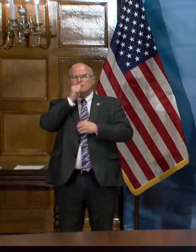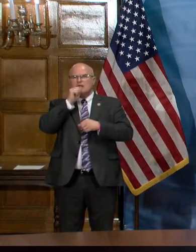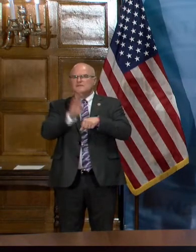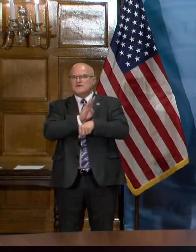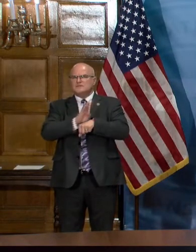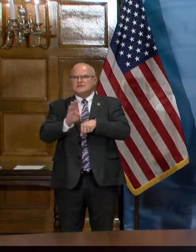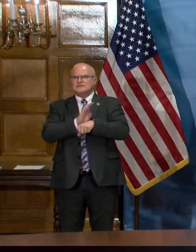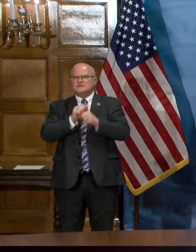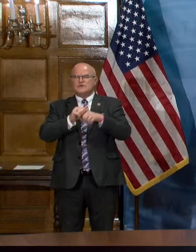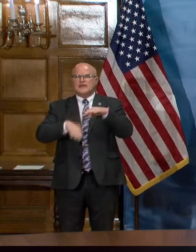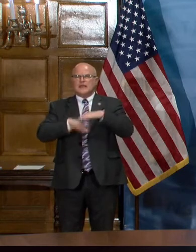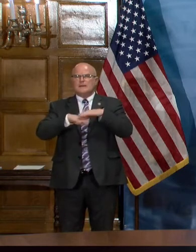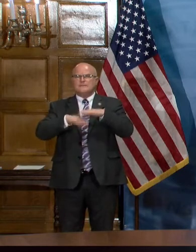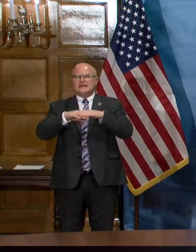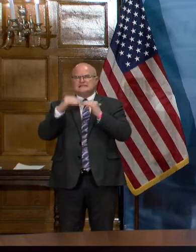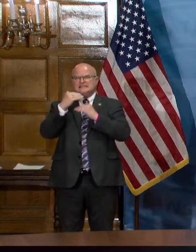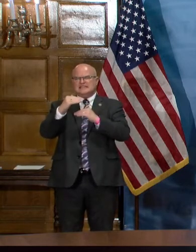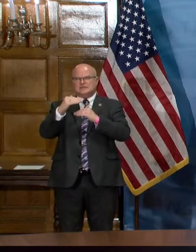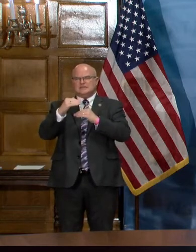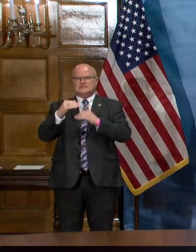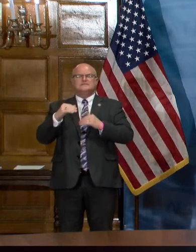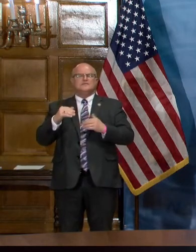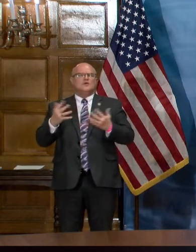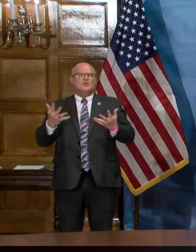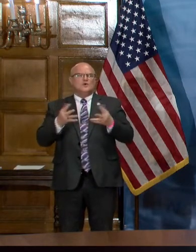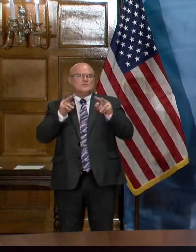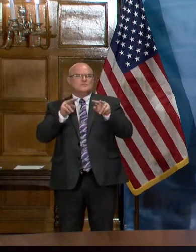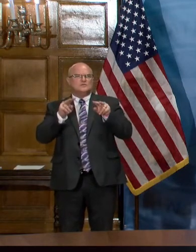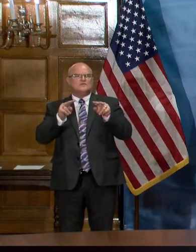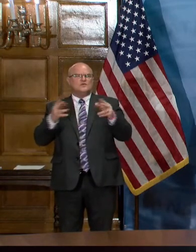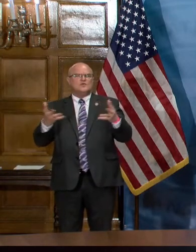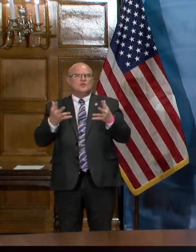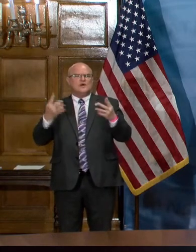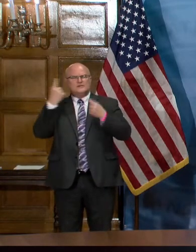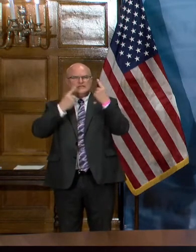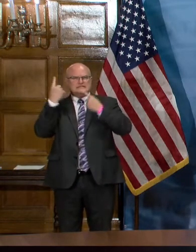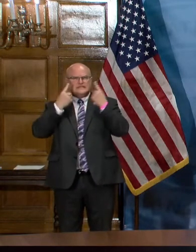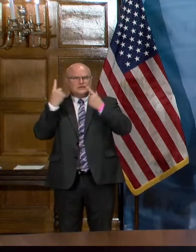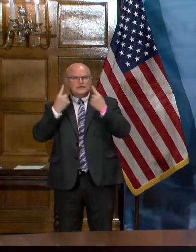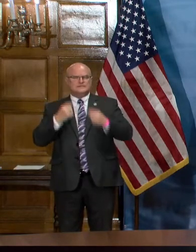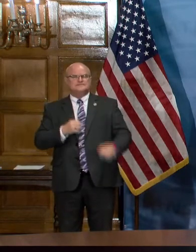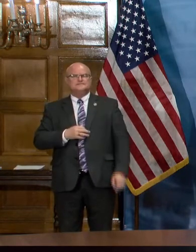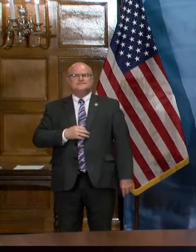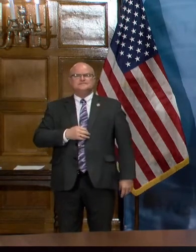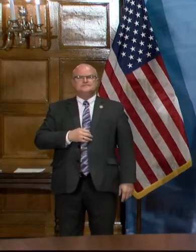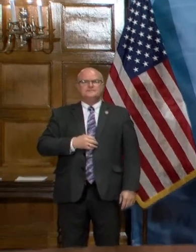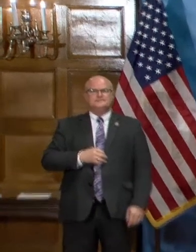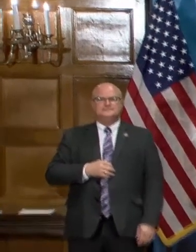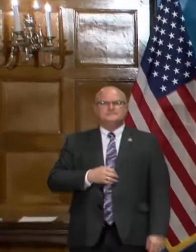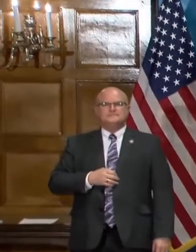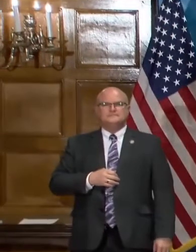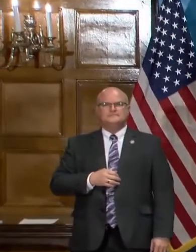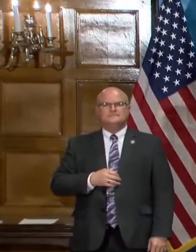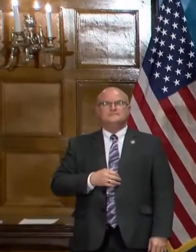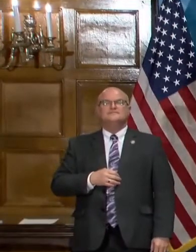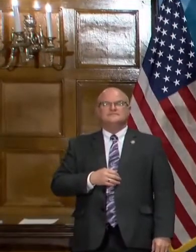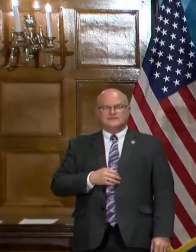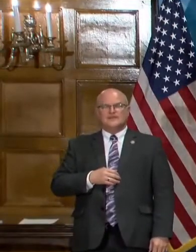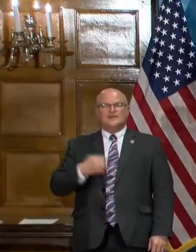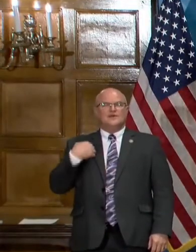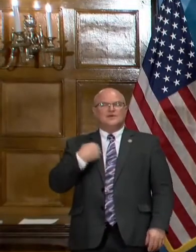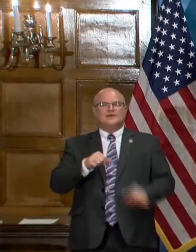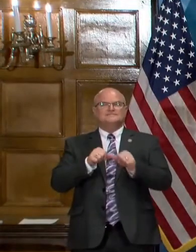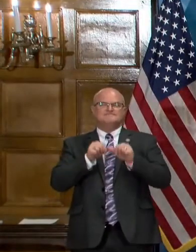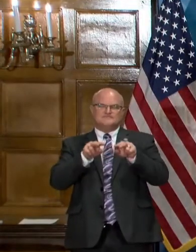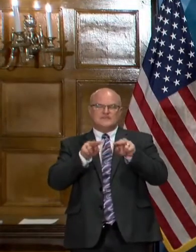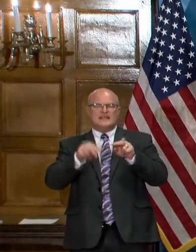businesses with capacity restrictions and that such? What are we looking for? What are you considering? Well, we continue to